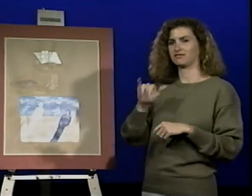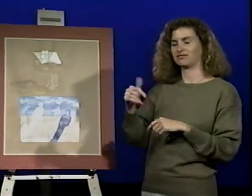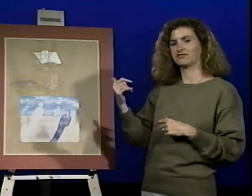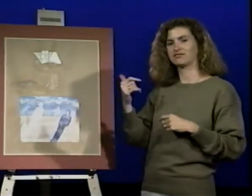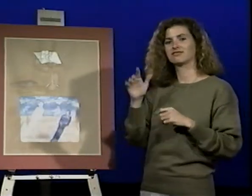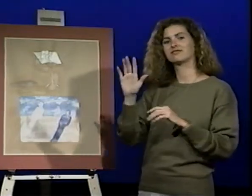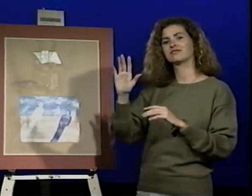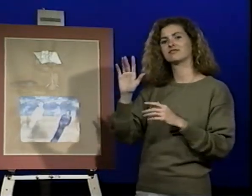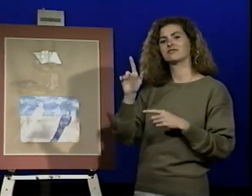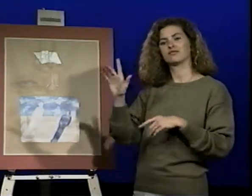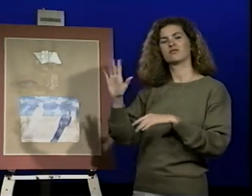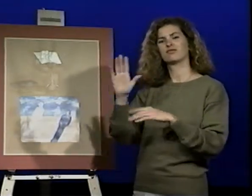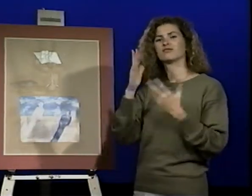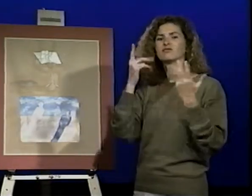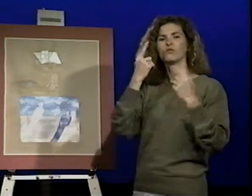hearing.